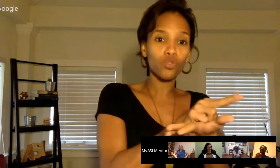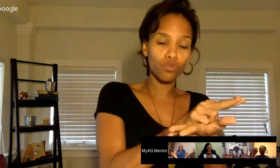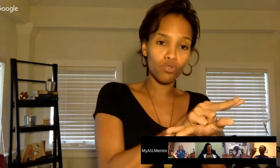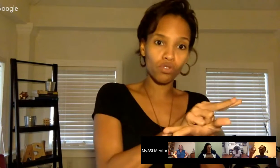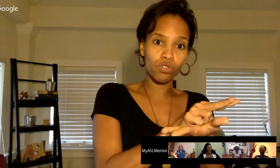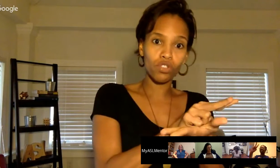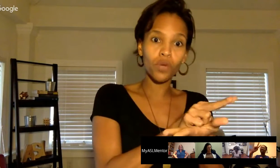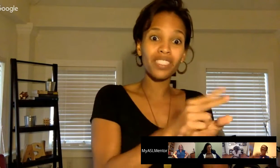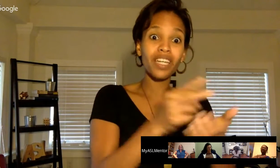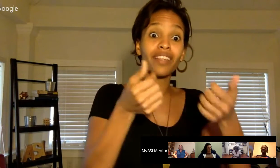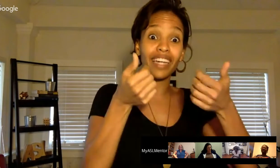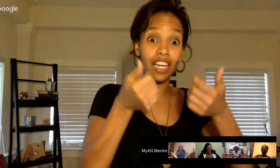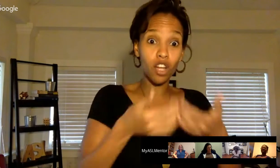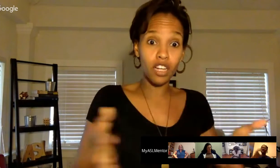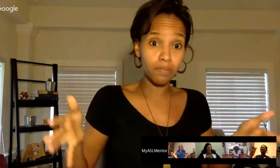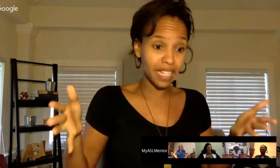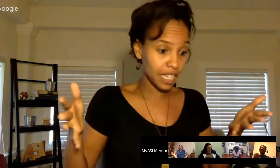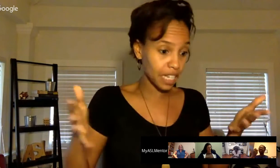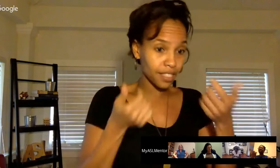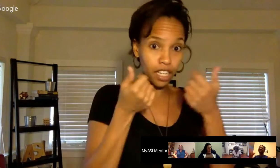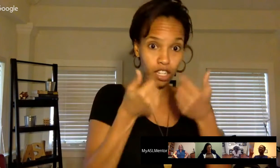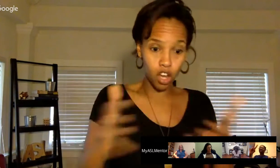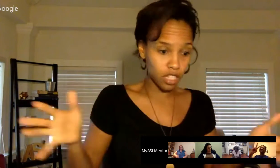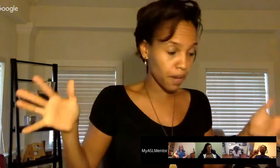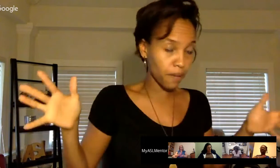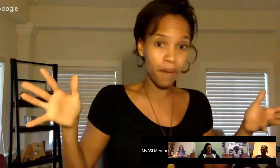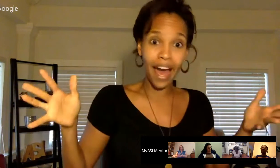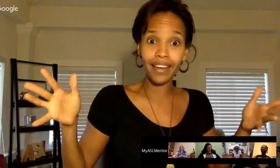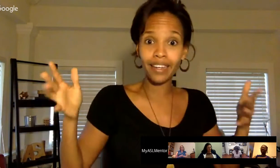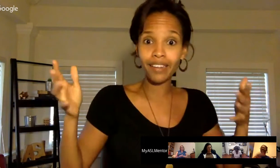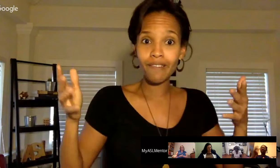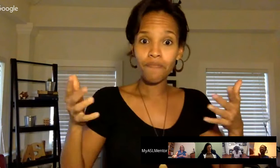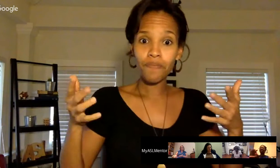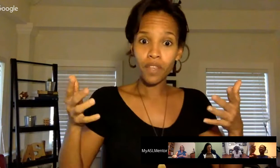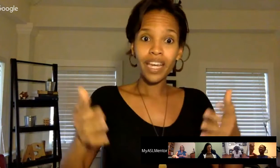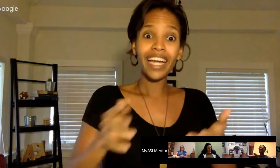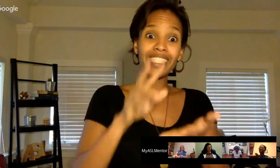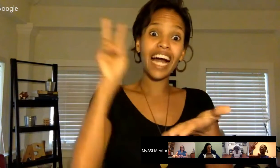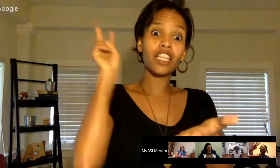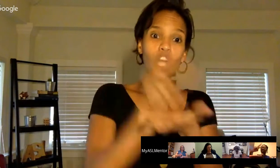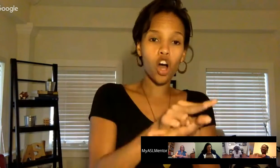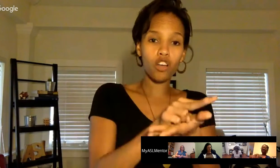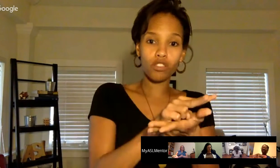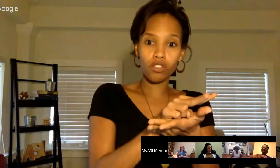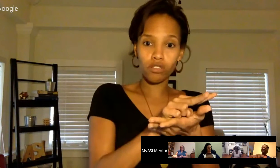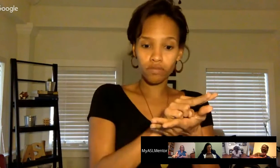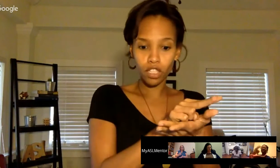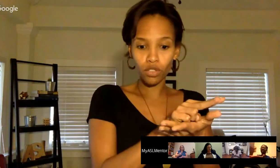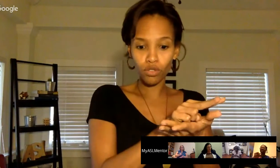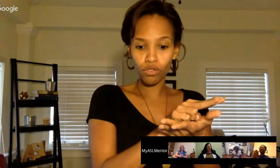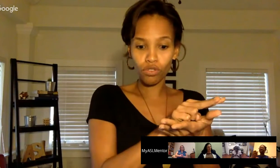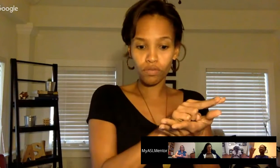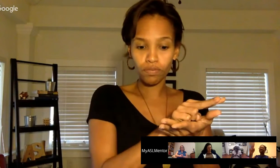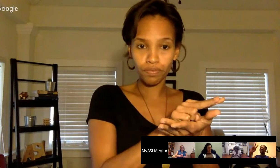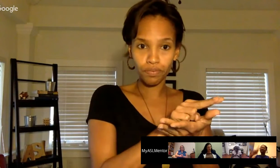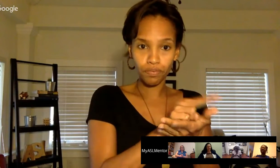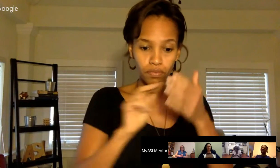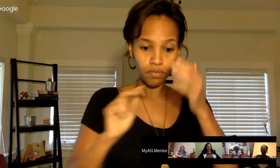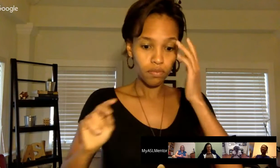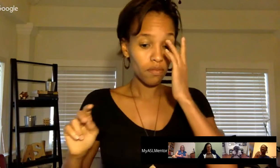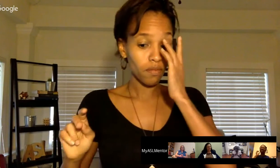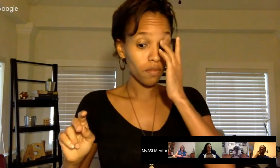and lose. So it's not like I lost my keys, I lost my bag. It's I lost, lose.